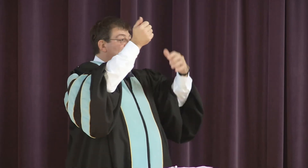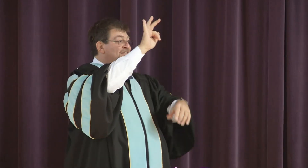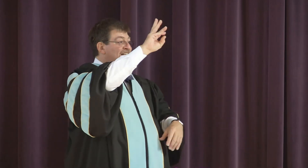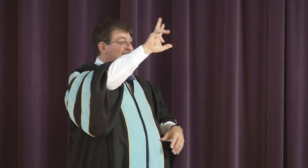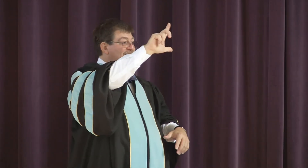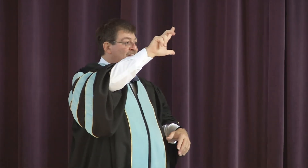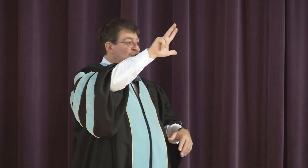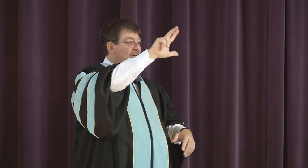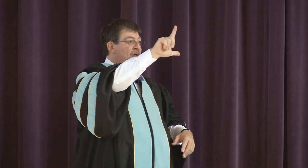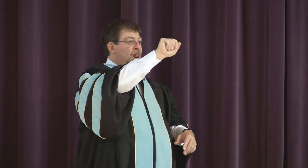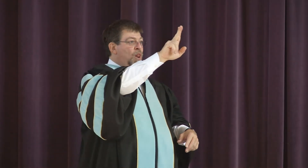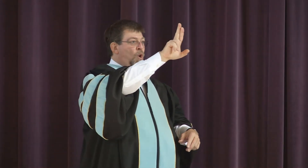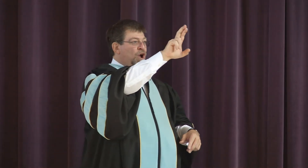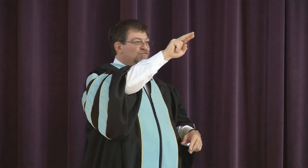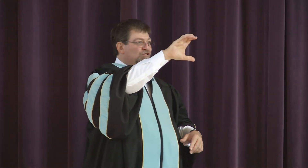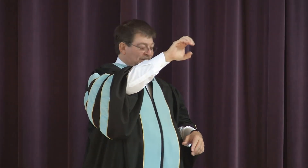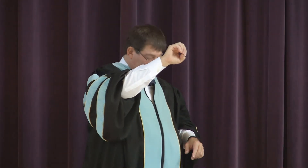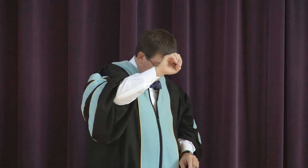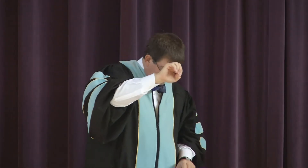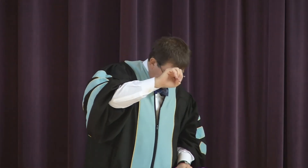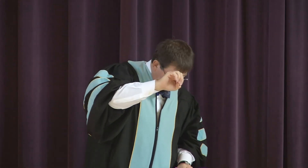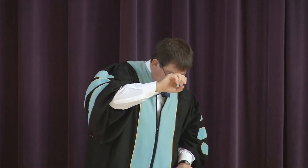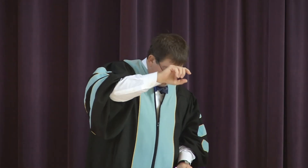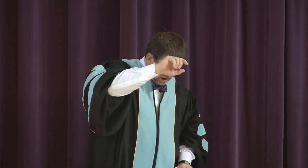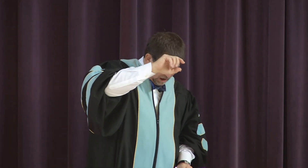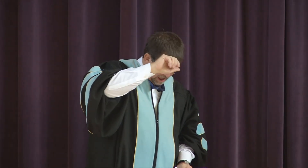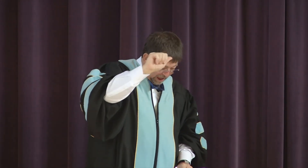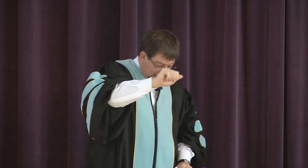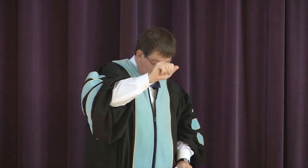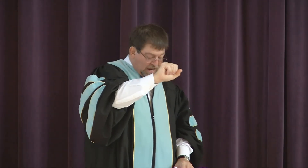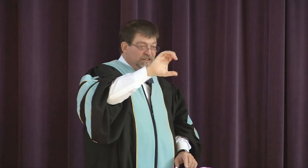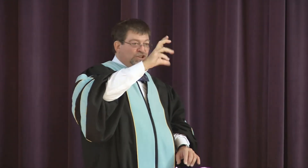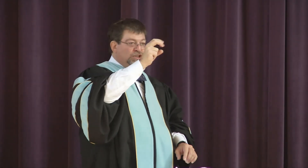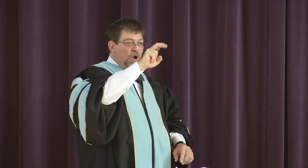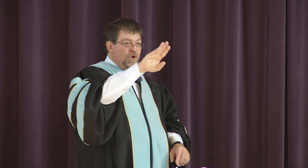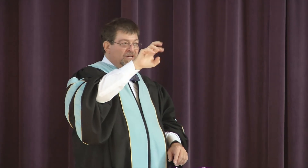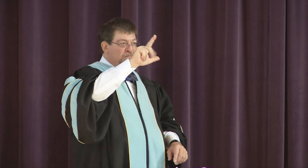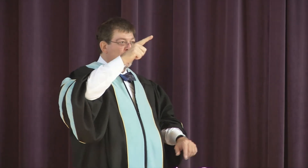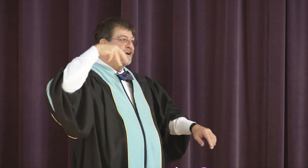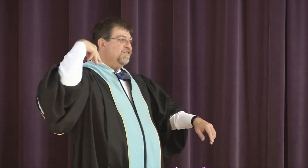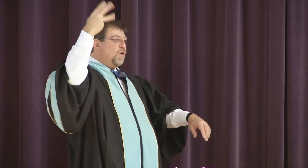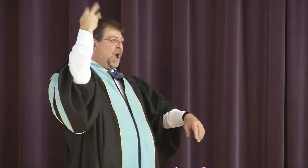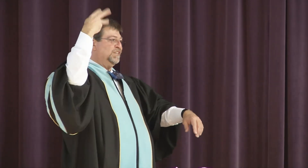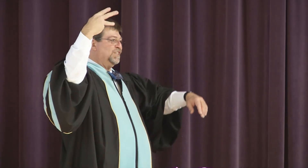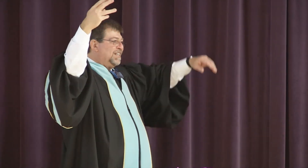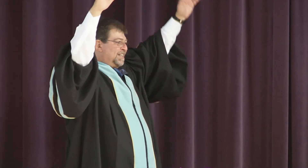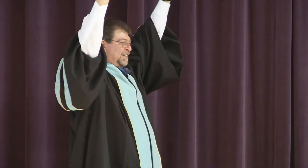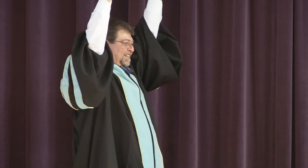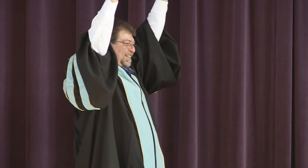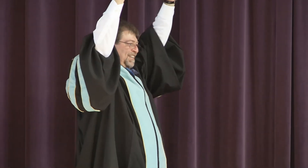Class of 1963, Lawrence A. Schronenberg, Washington.